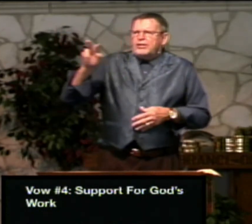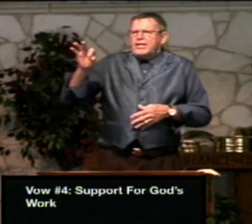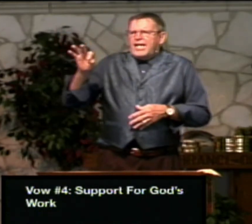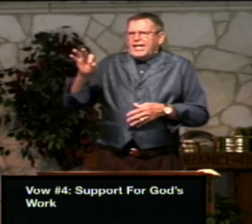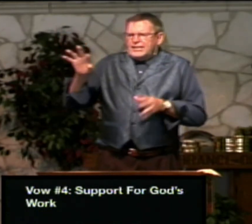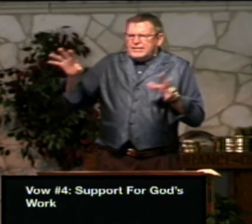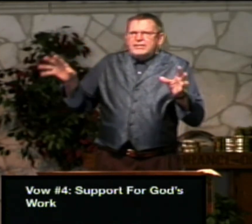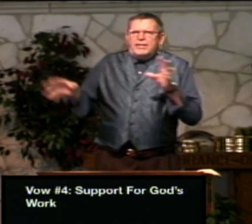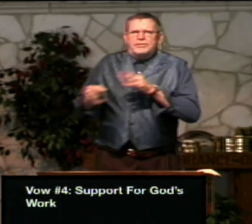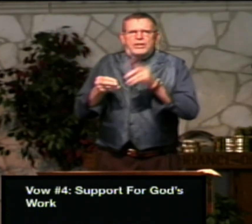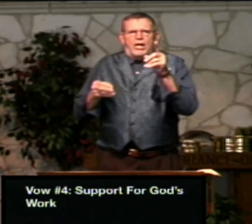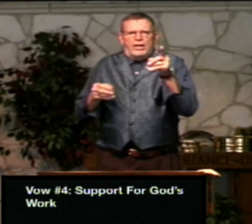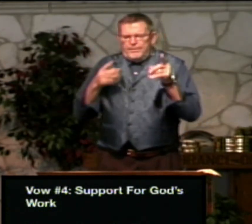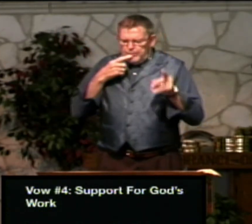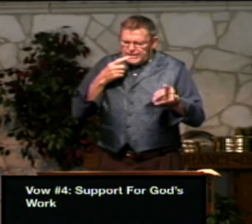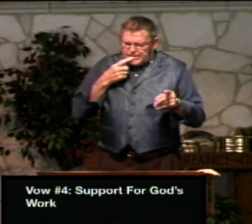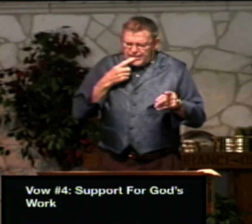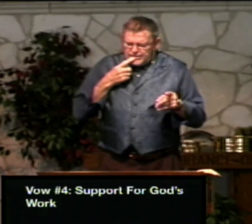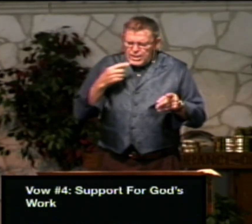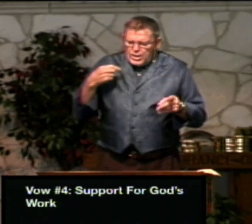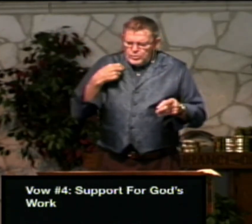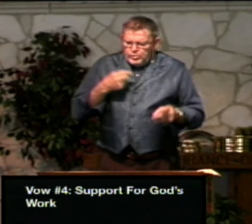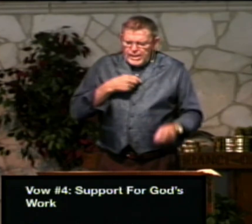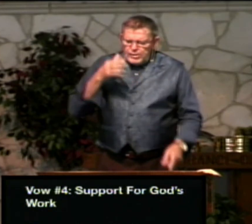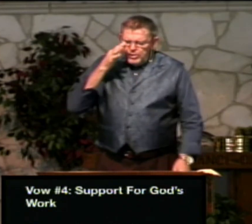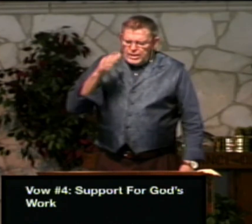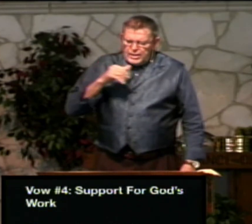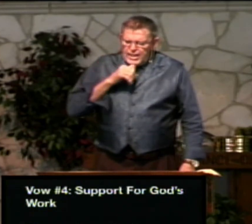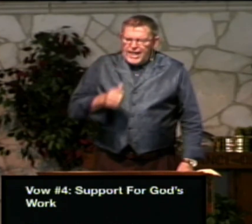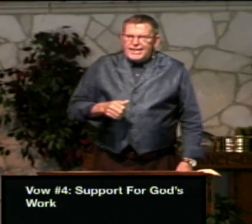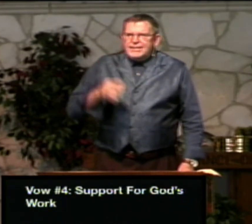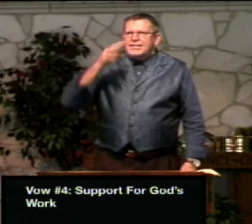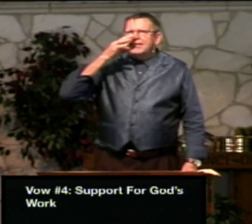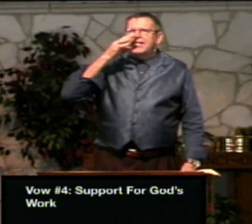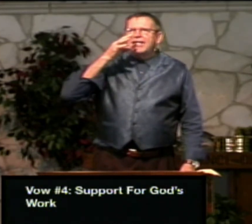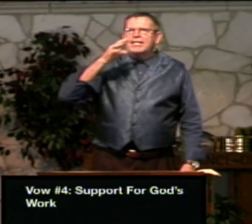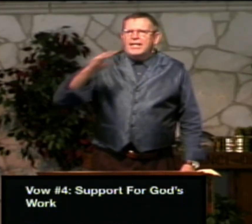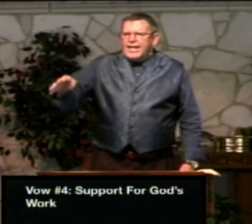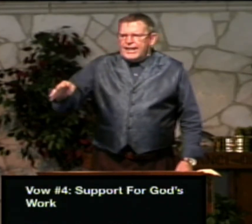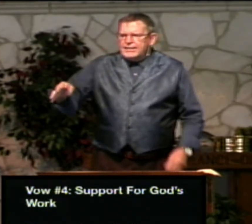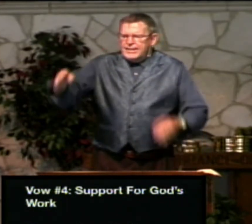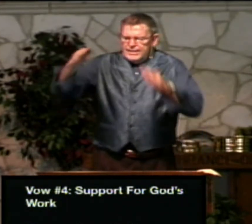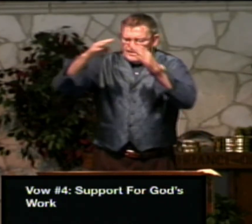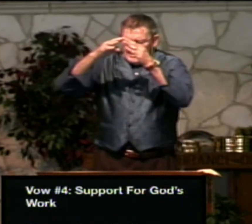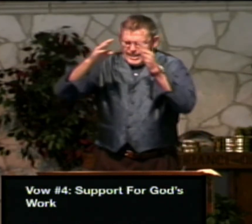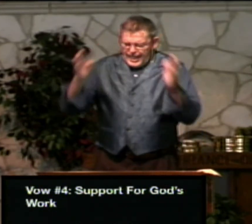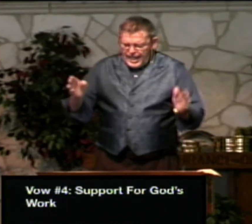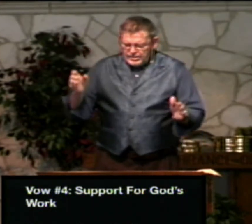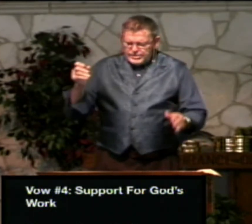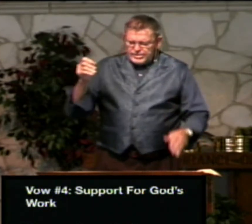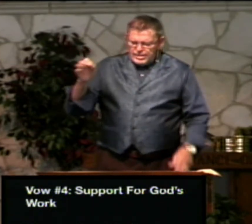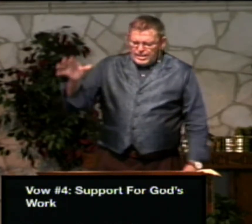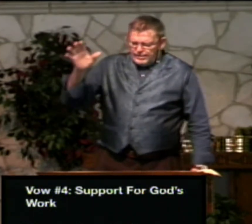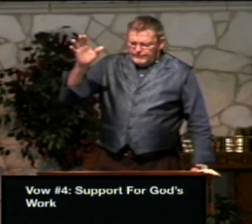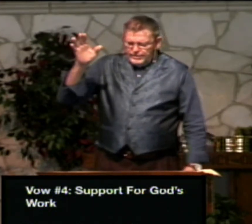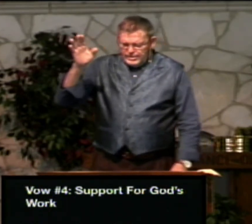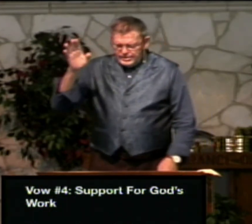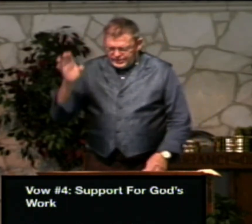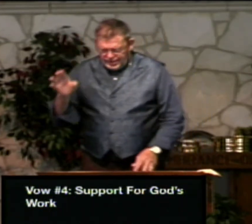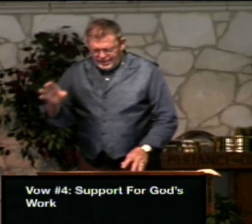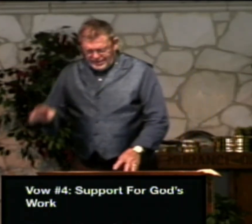Verse 39 sums it all up when it says, "We will not neglect the house